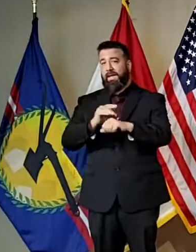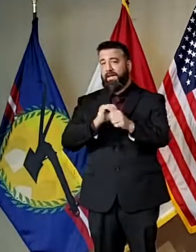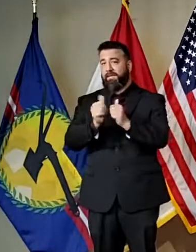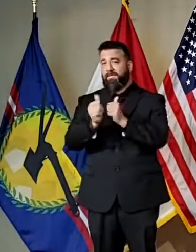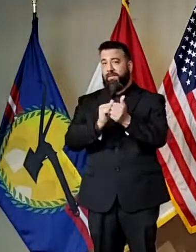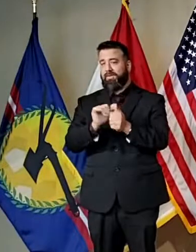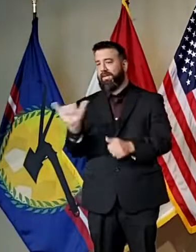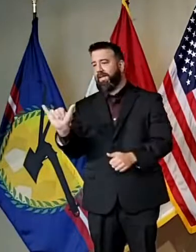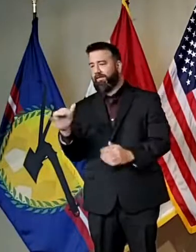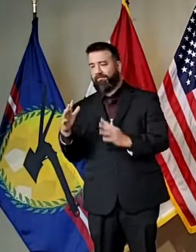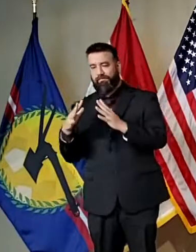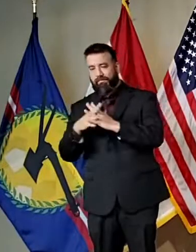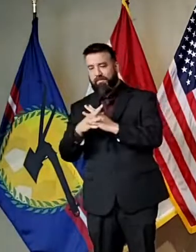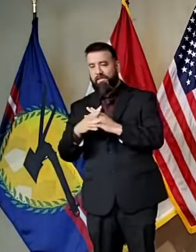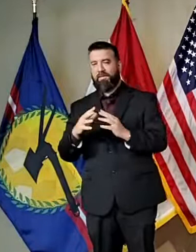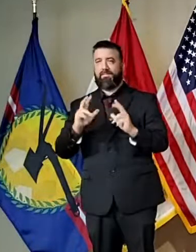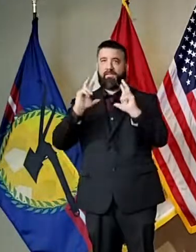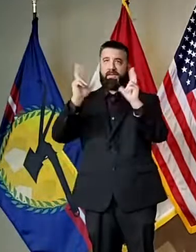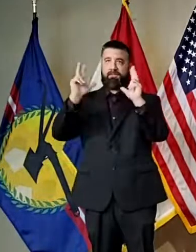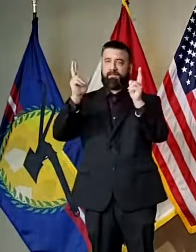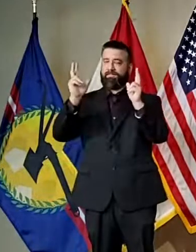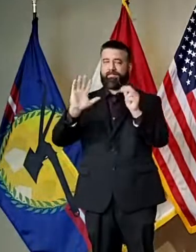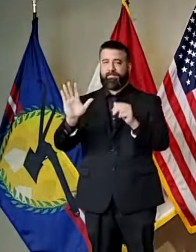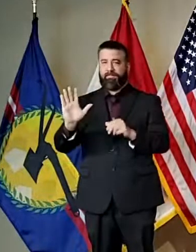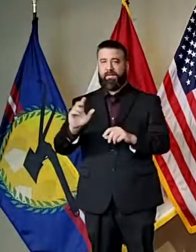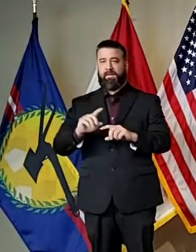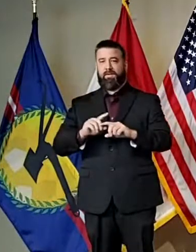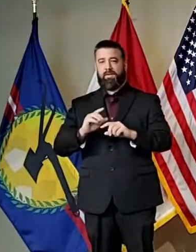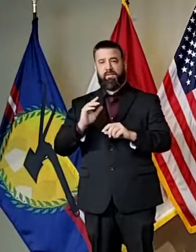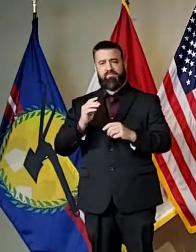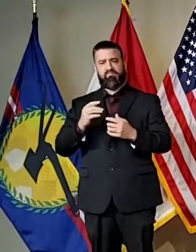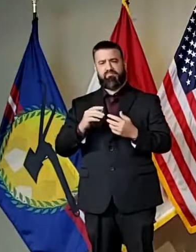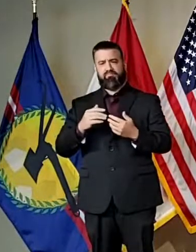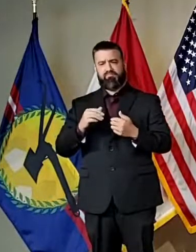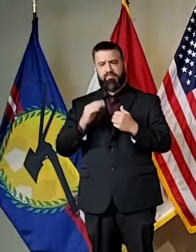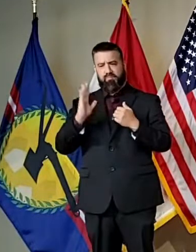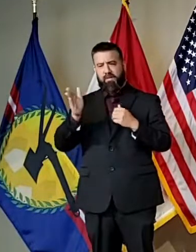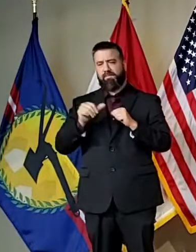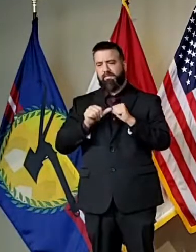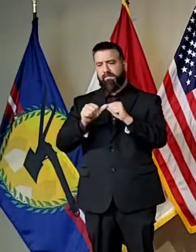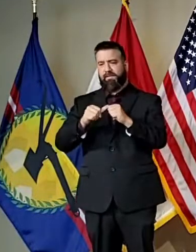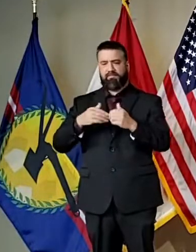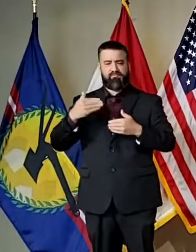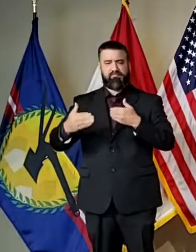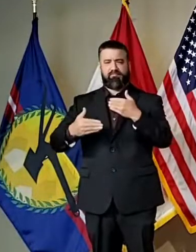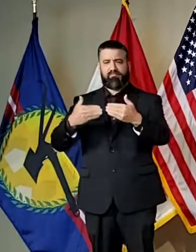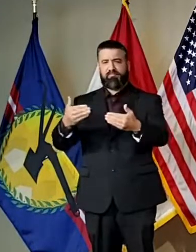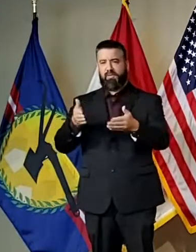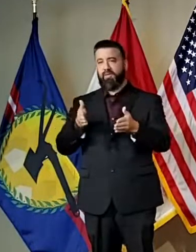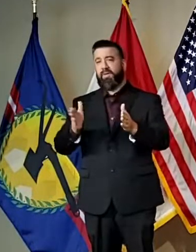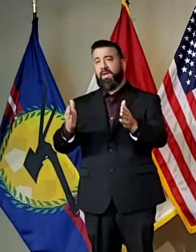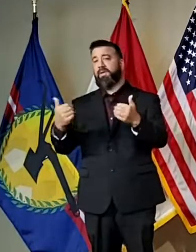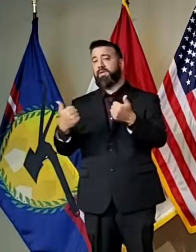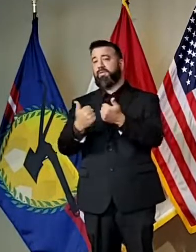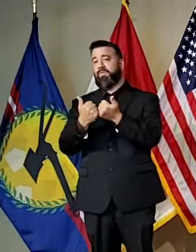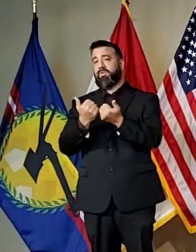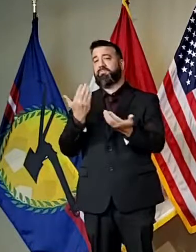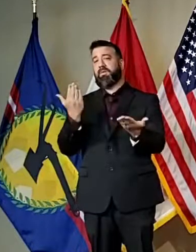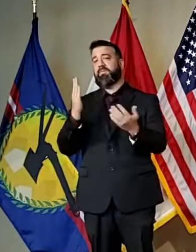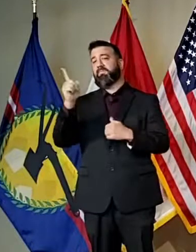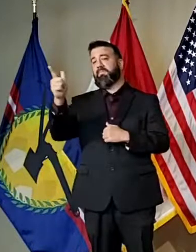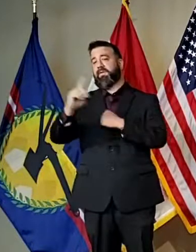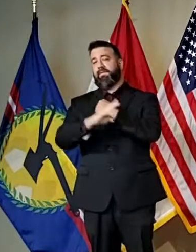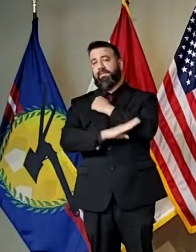football or basketball, we are actively working on a path forward that might include competitive games for those sports sometime later this